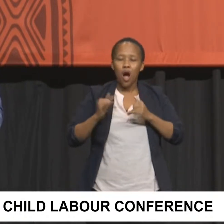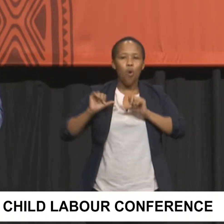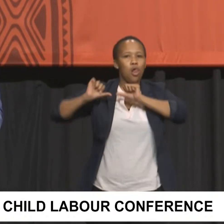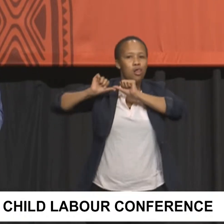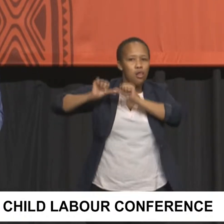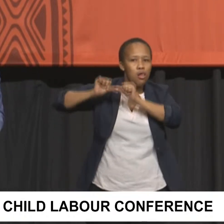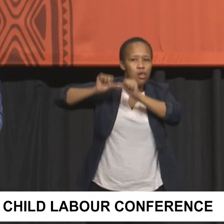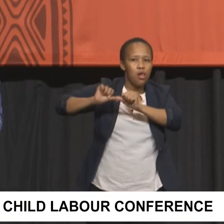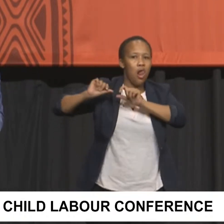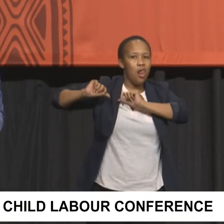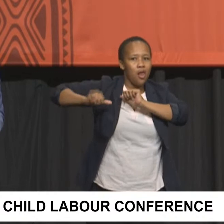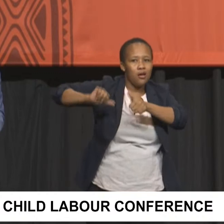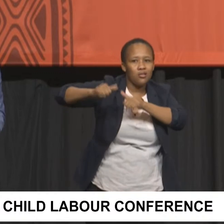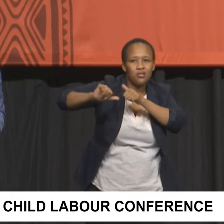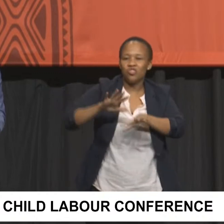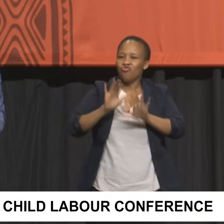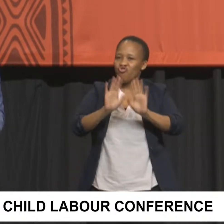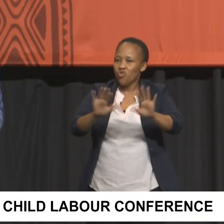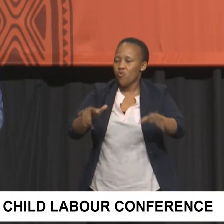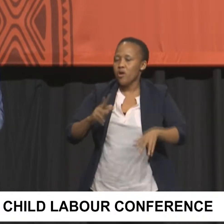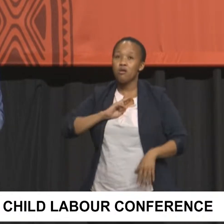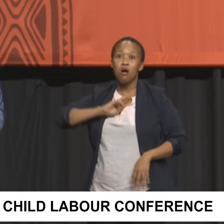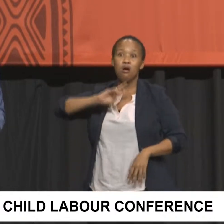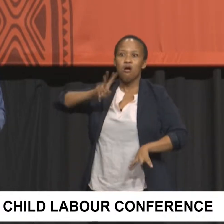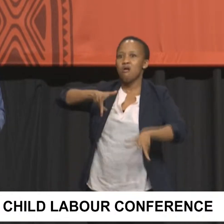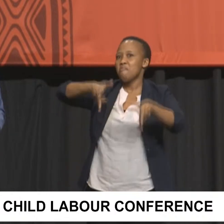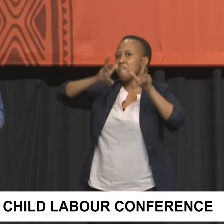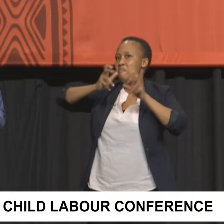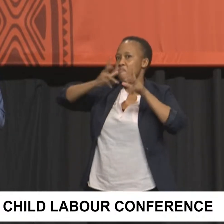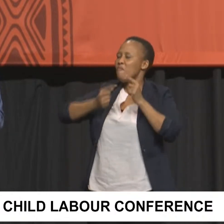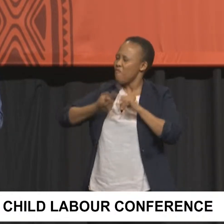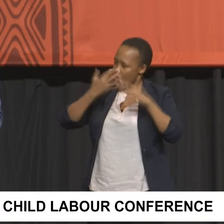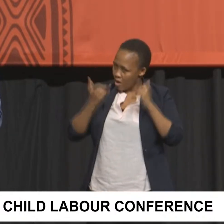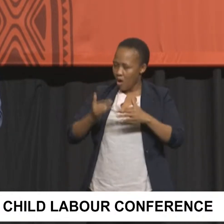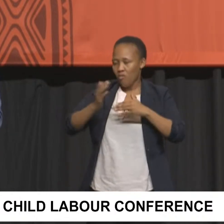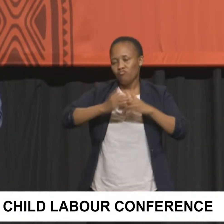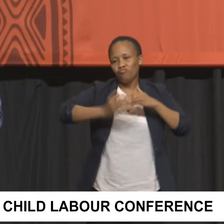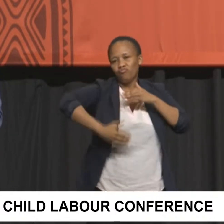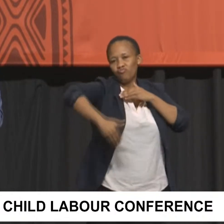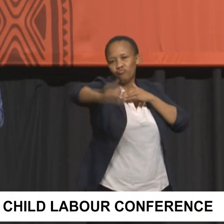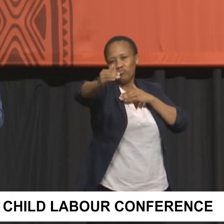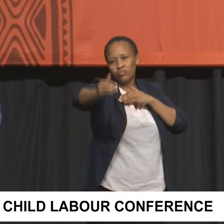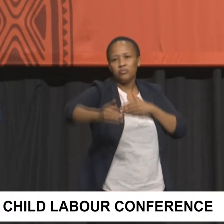the voices of children at every conference going forward into the future.